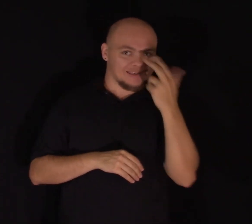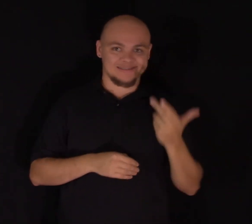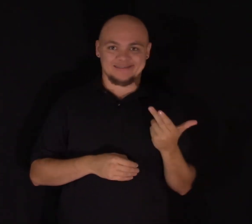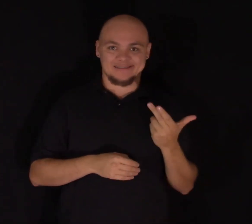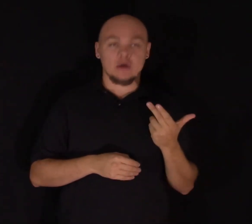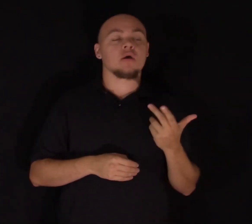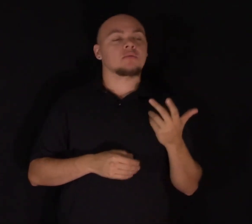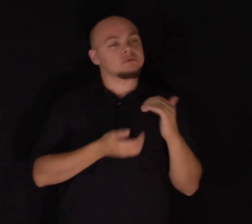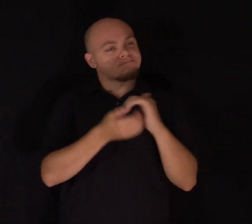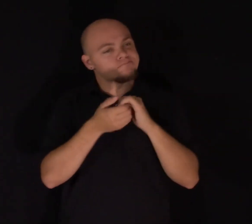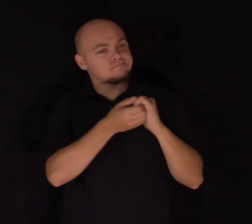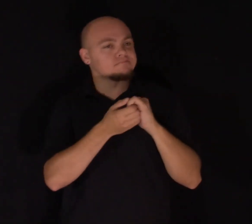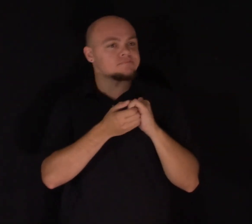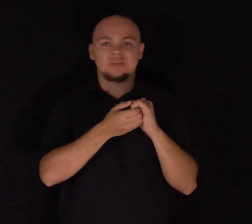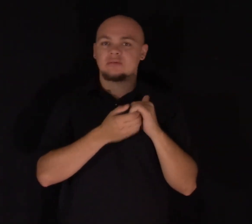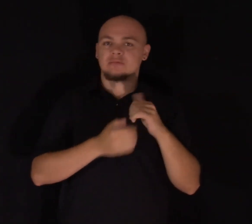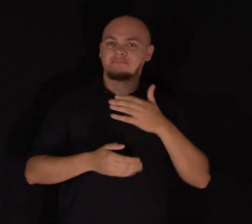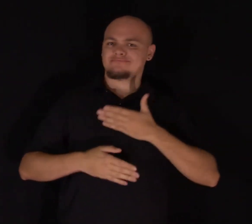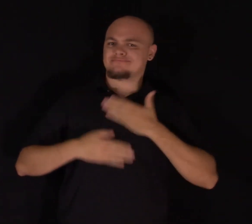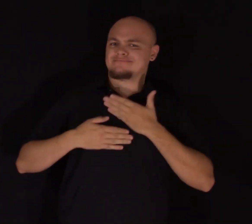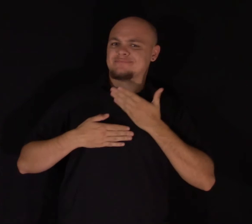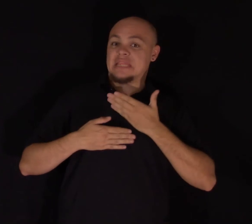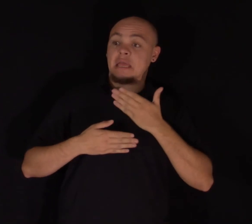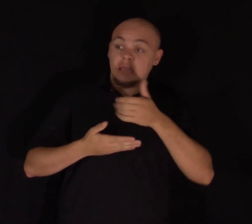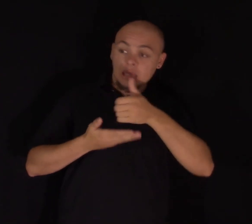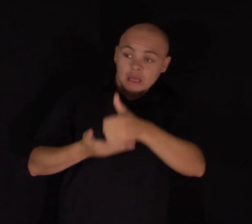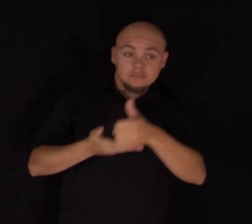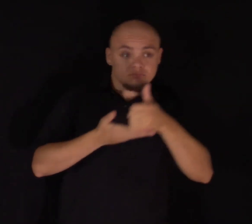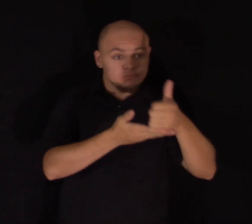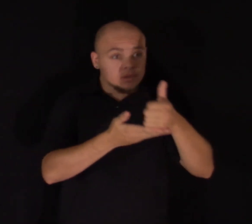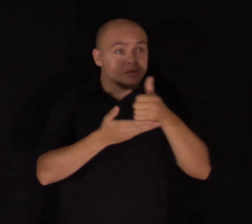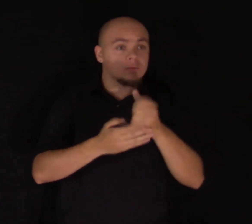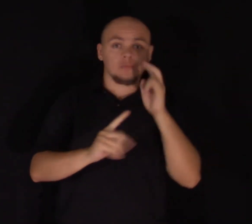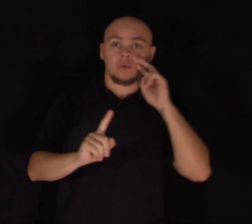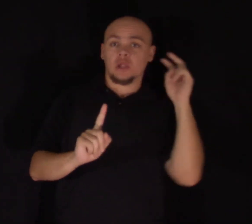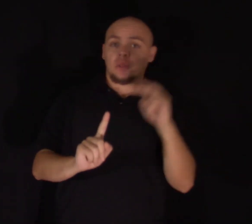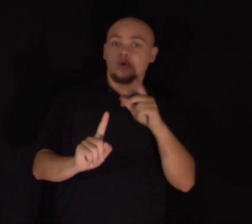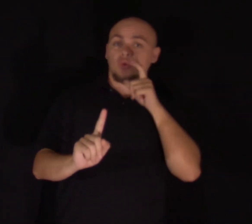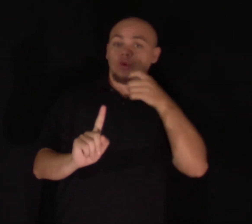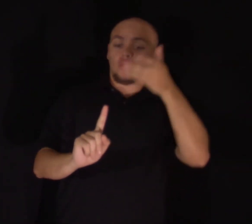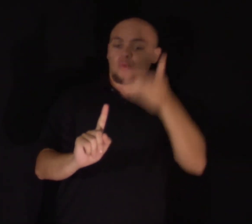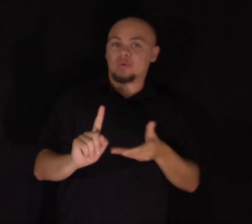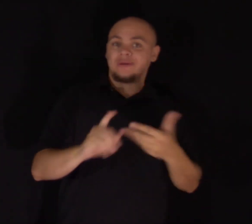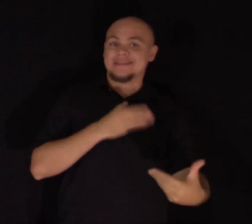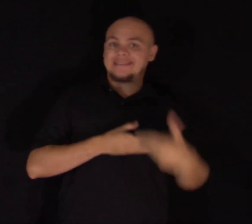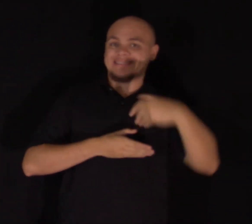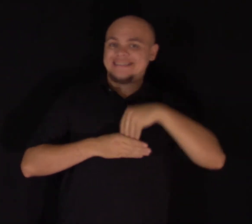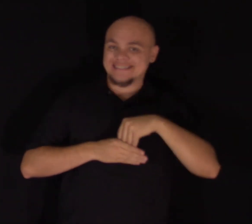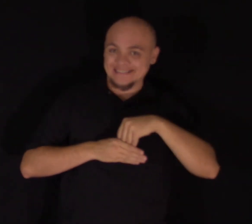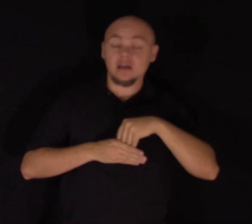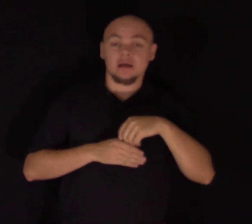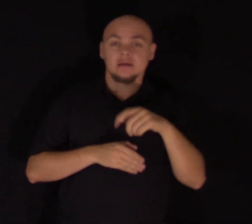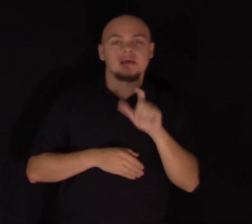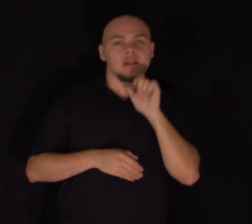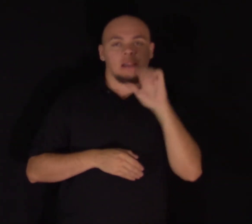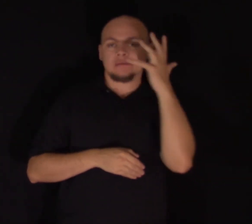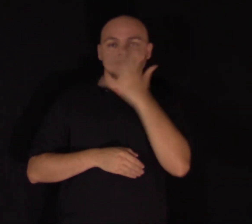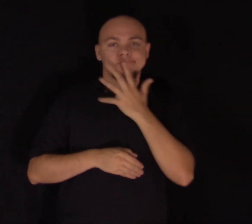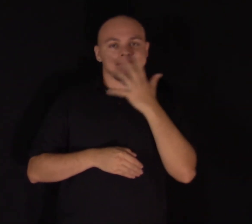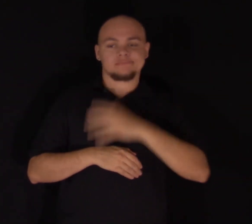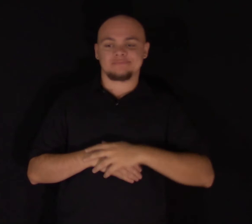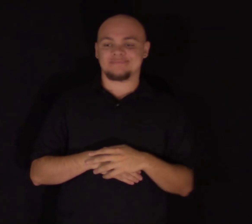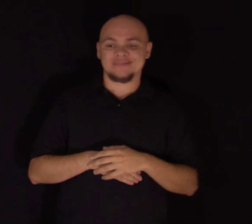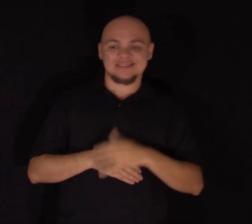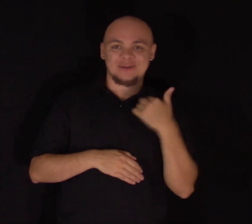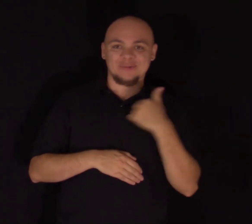and we help each other out when we need to. We see each other for who we are on the inside. So this is us goofing